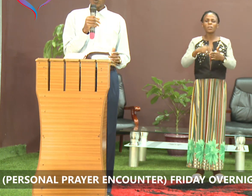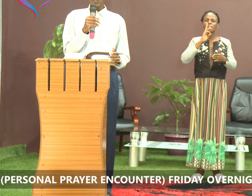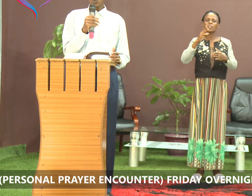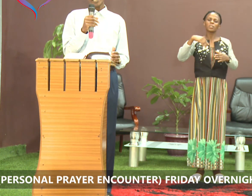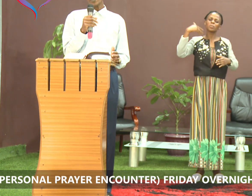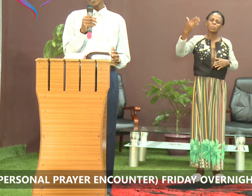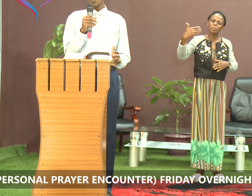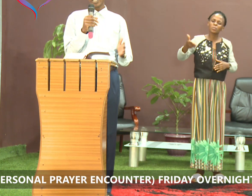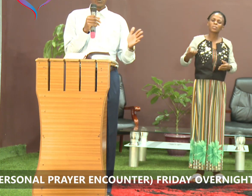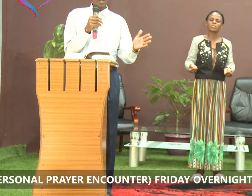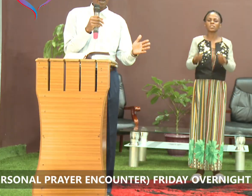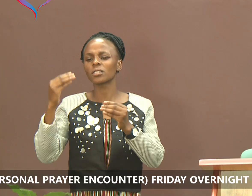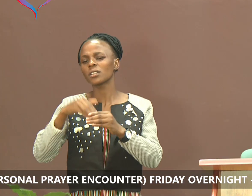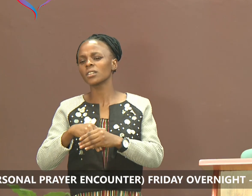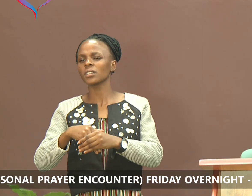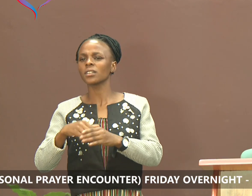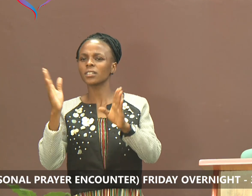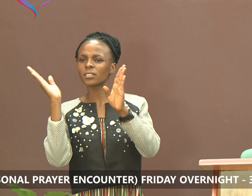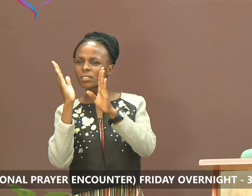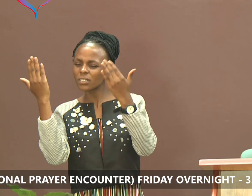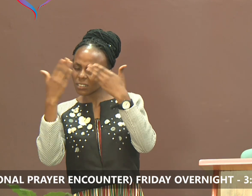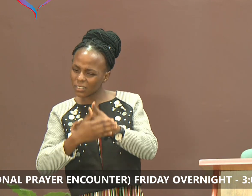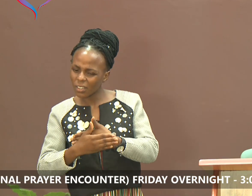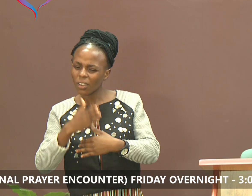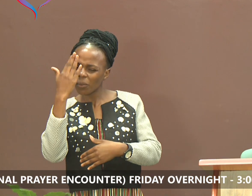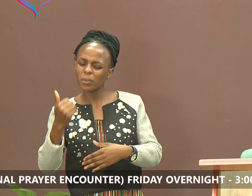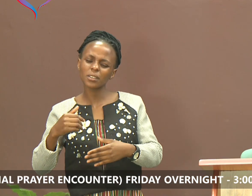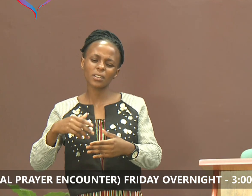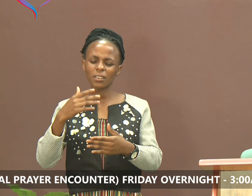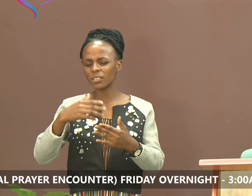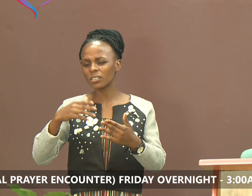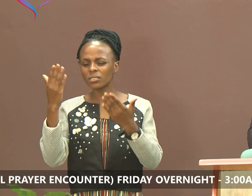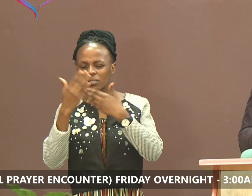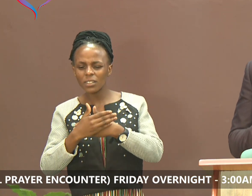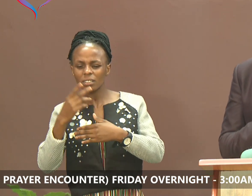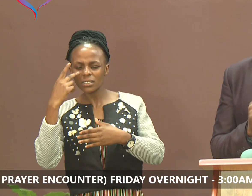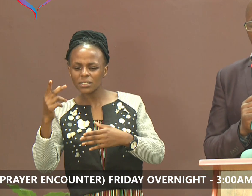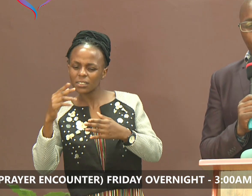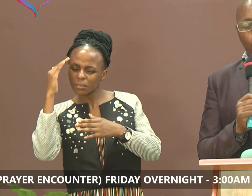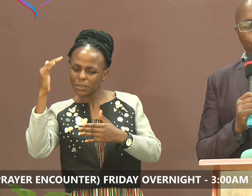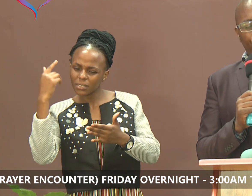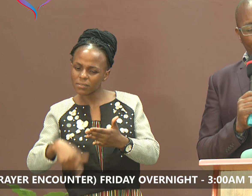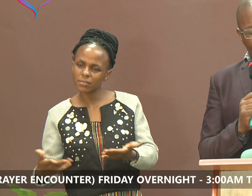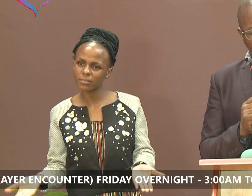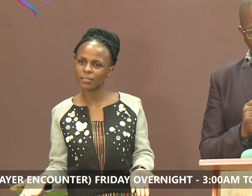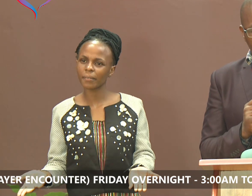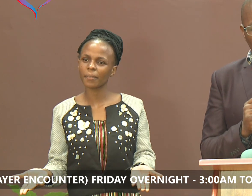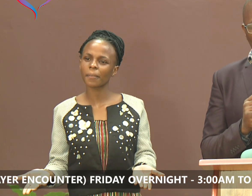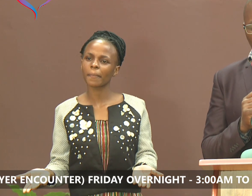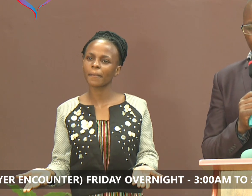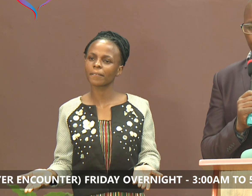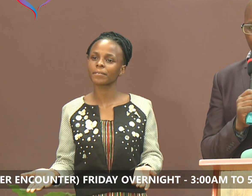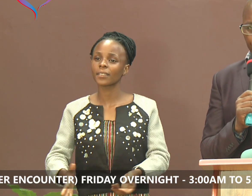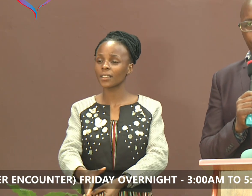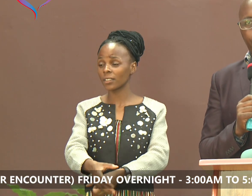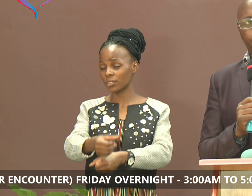Omuntu akubuuza okola ki bulijjo mu kasonda. What are you always watching in the corner? Obeera olaba kyawo mu kasonda. Trust is one of the pillars on which